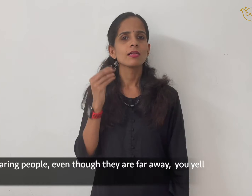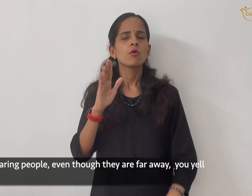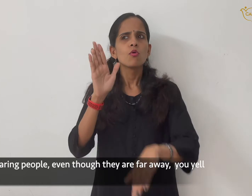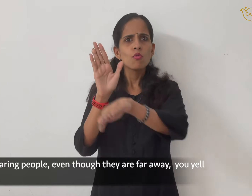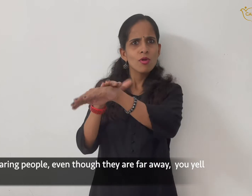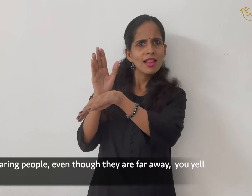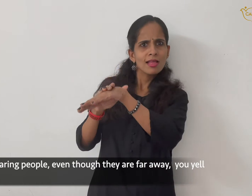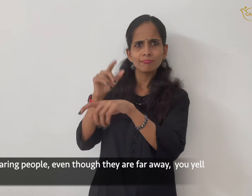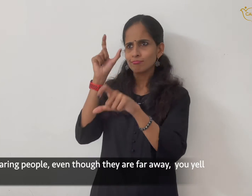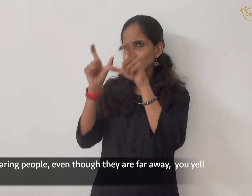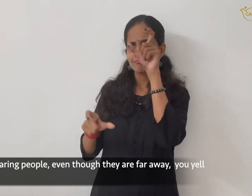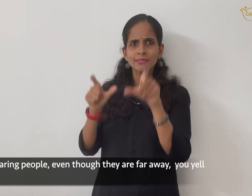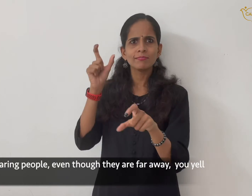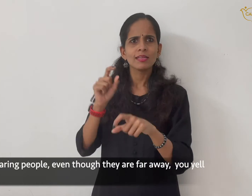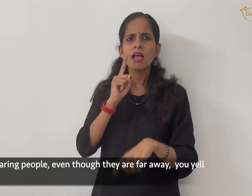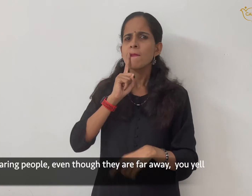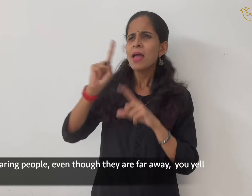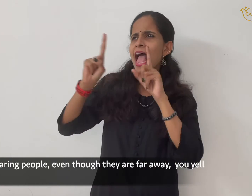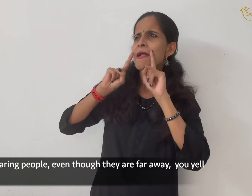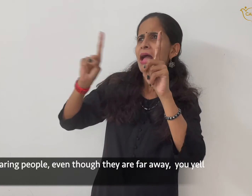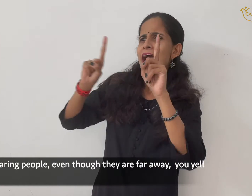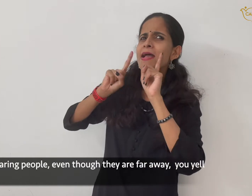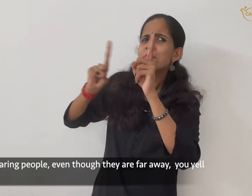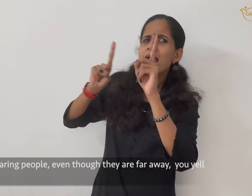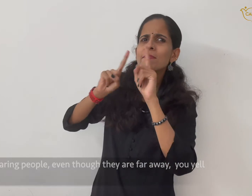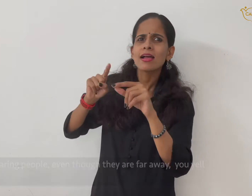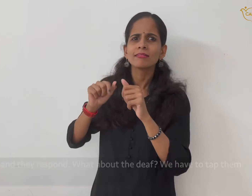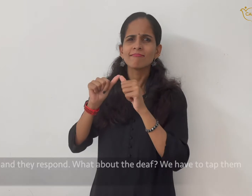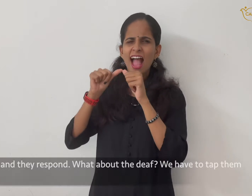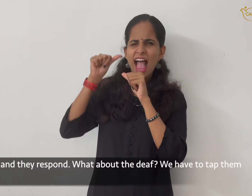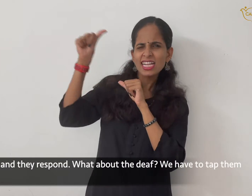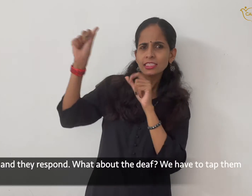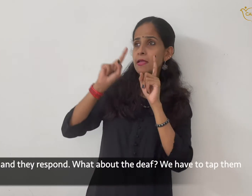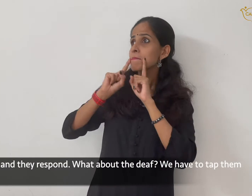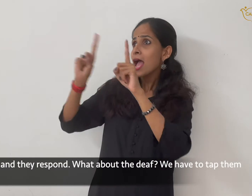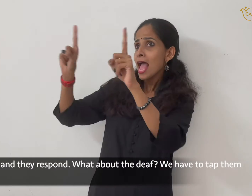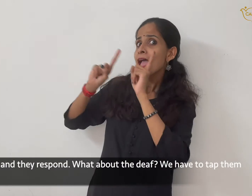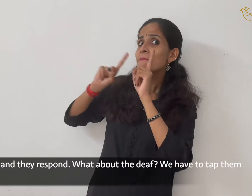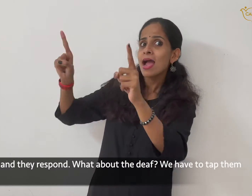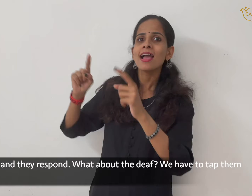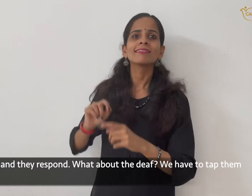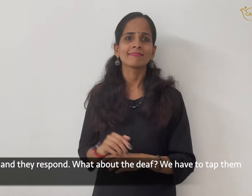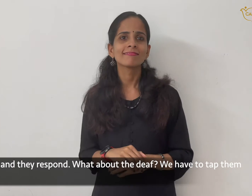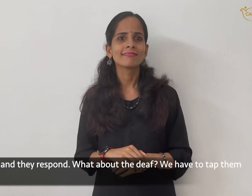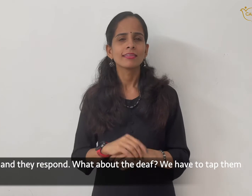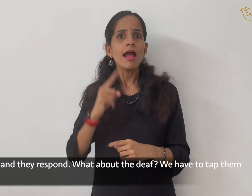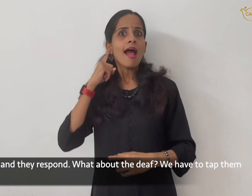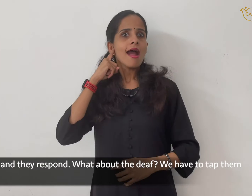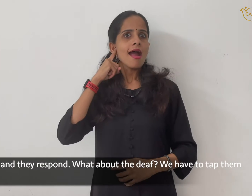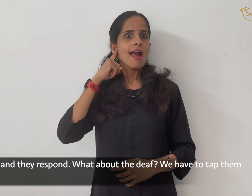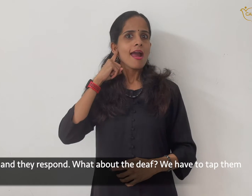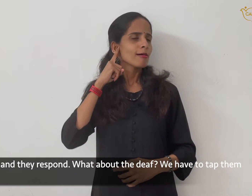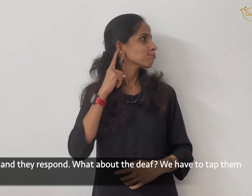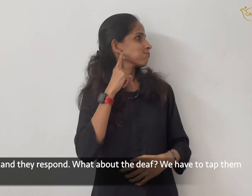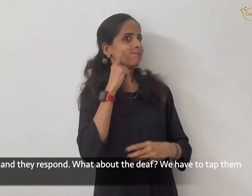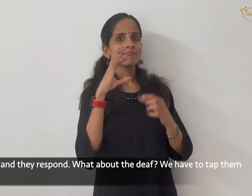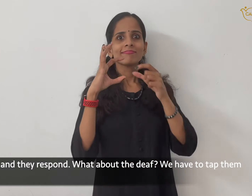people even though they are far away. You yell their name and they respond.